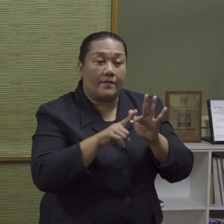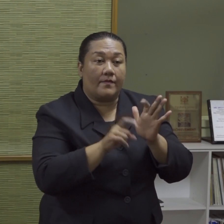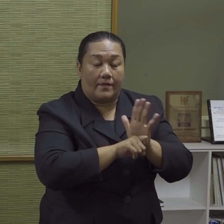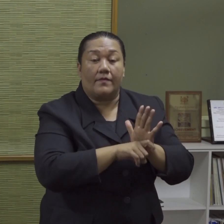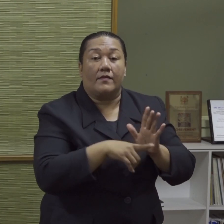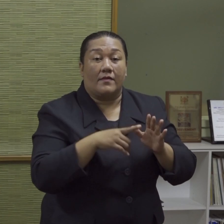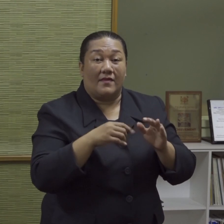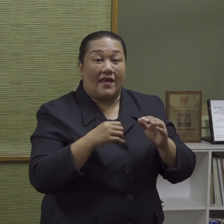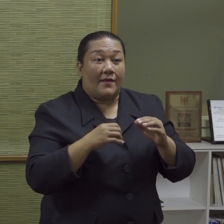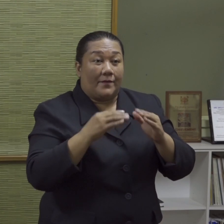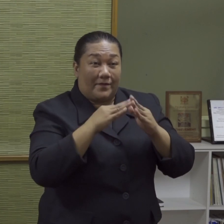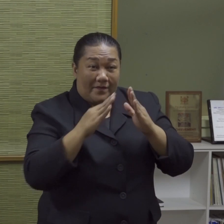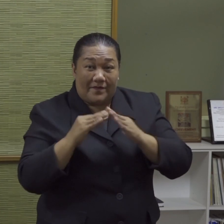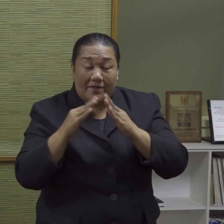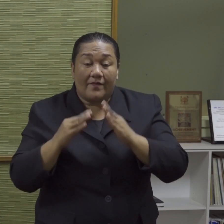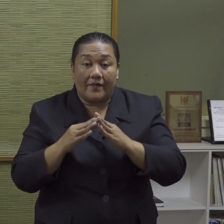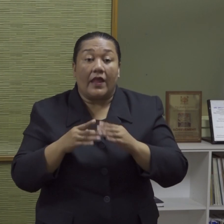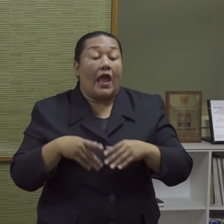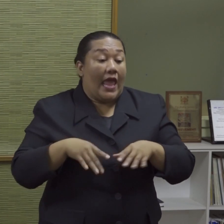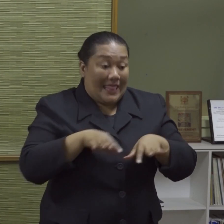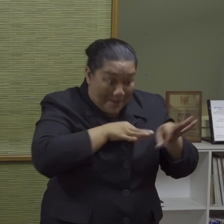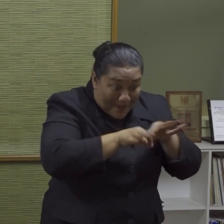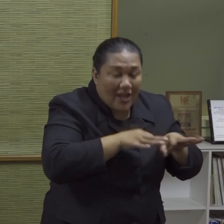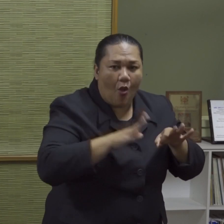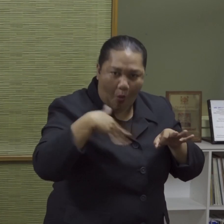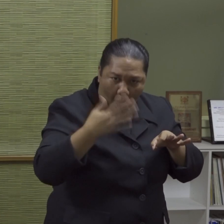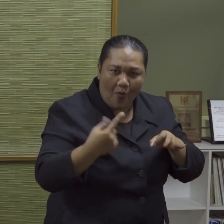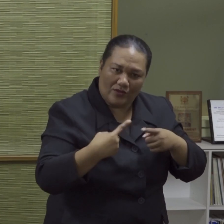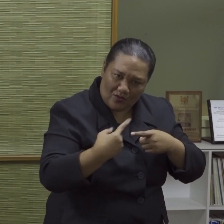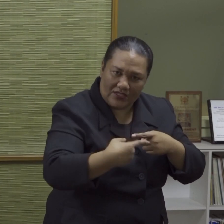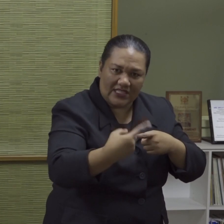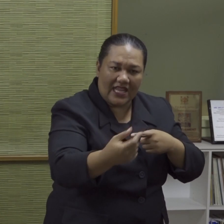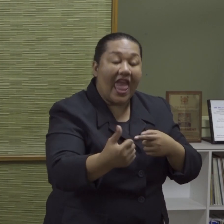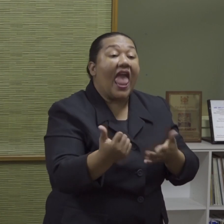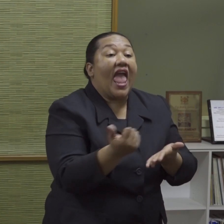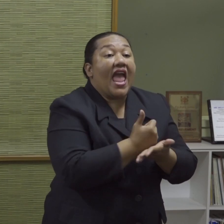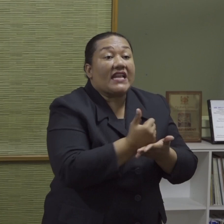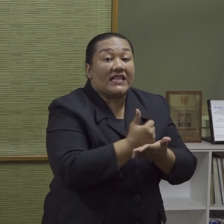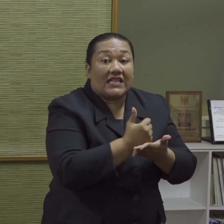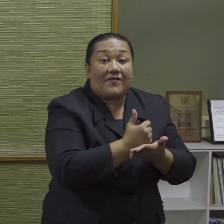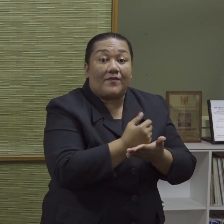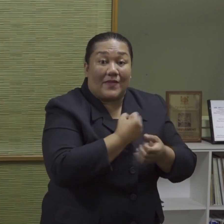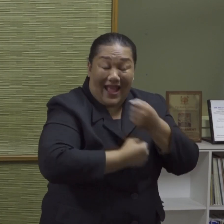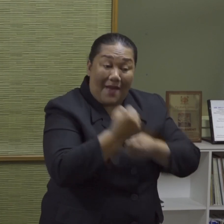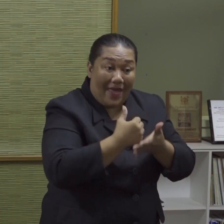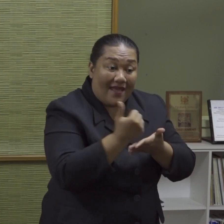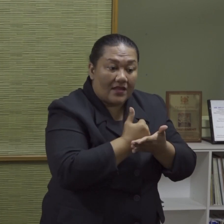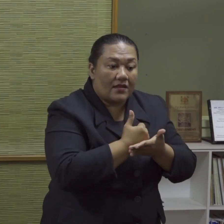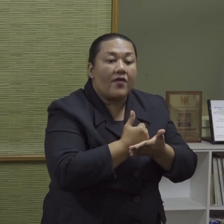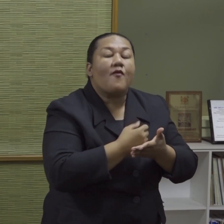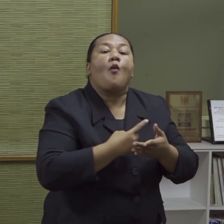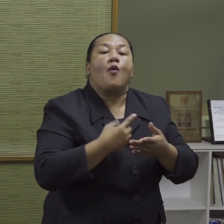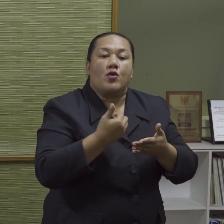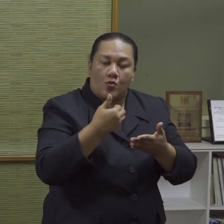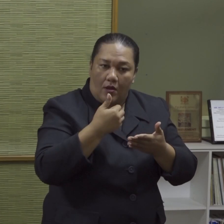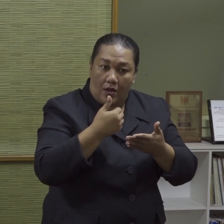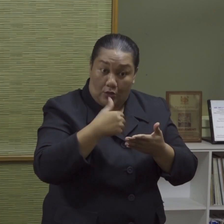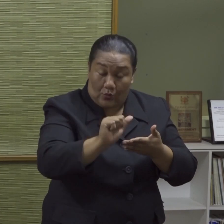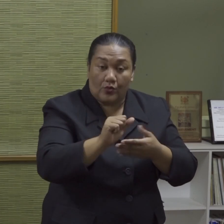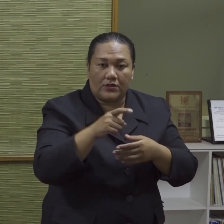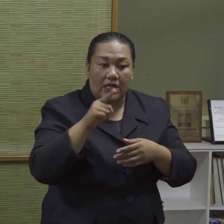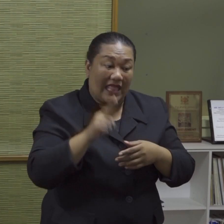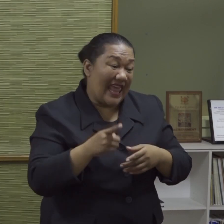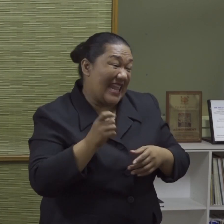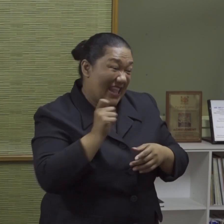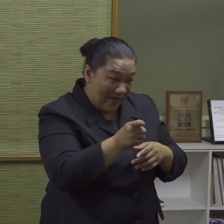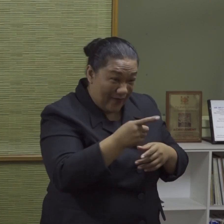readiness plan has always been the same. It was activated during TCASA, where the need be, if you are in a squattal